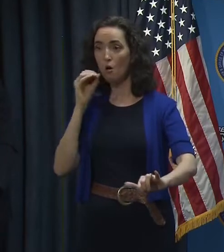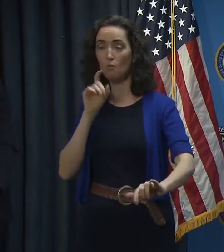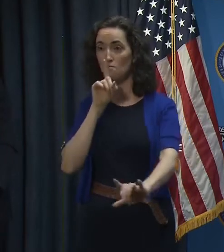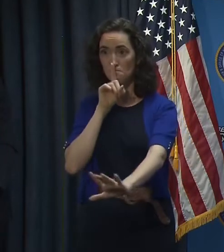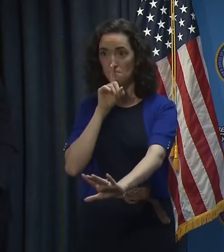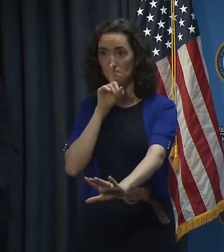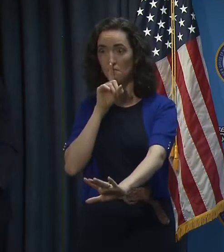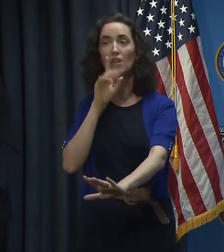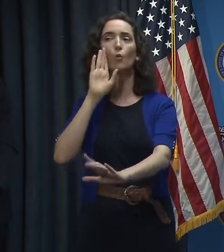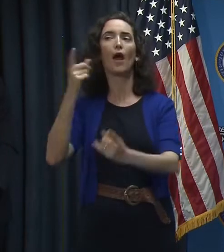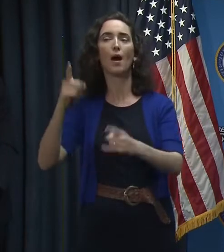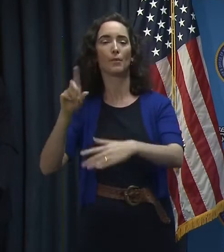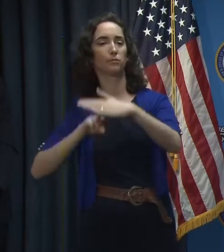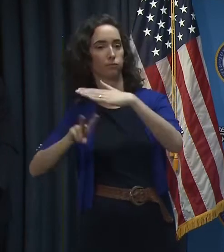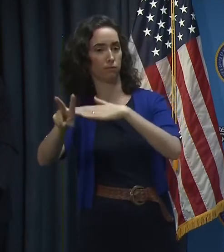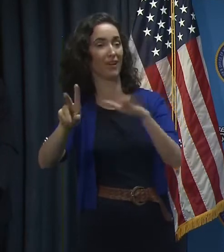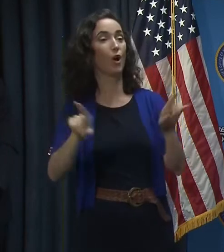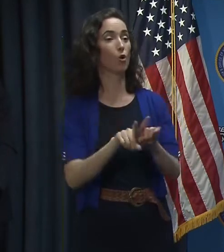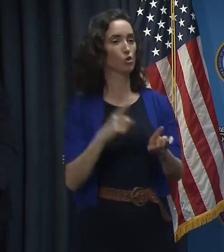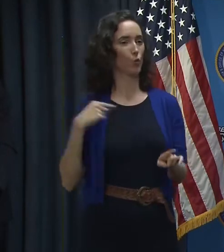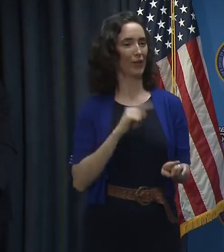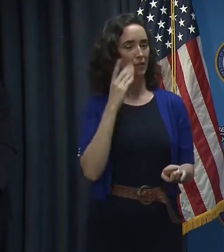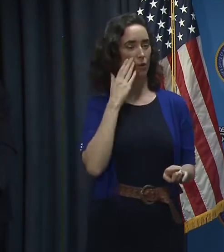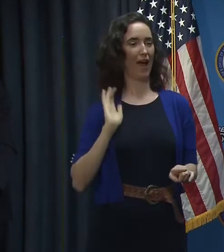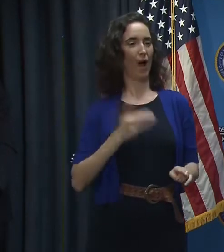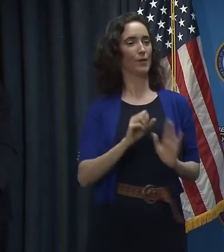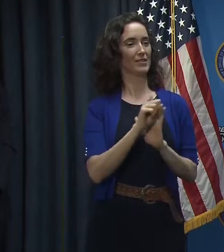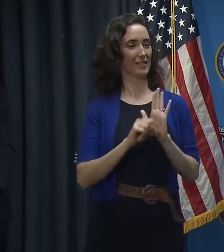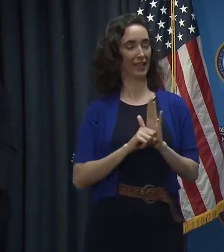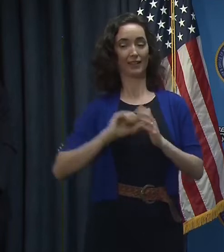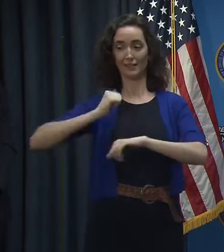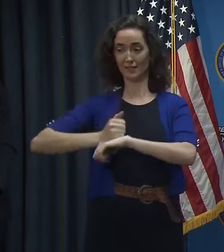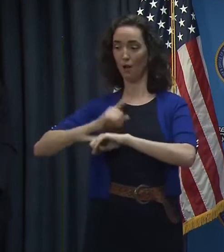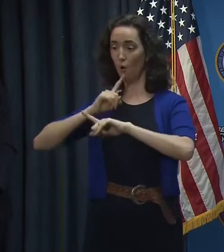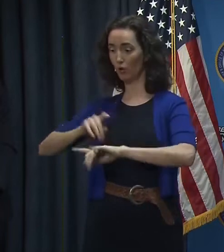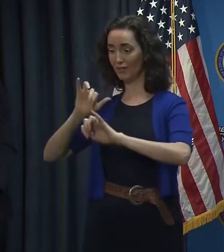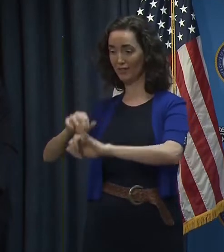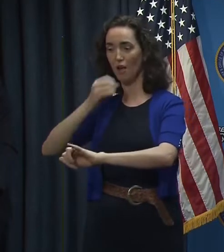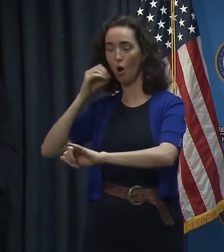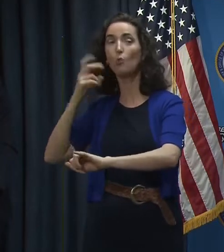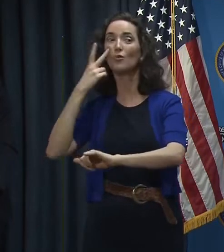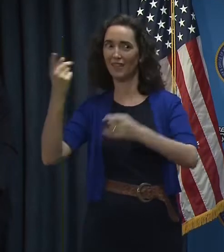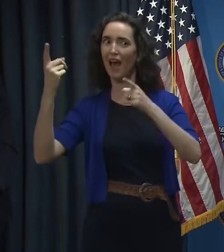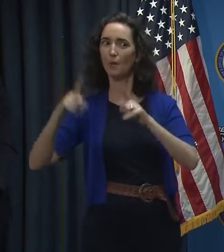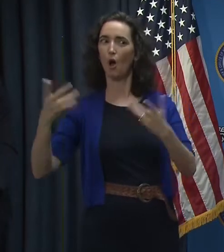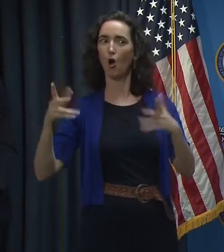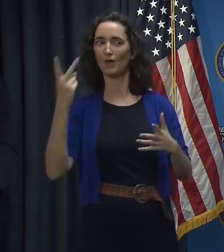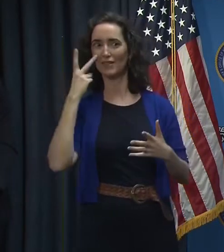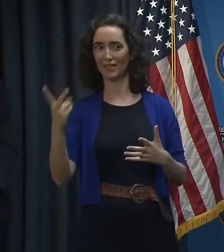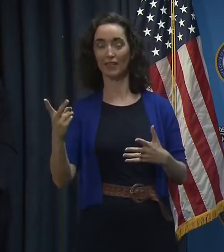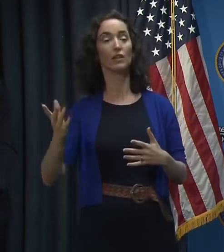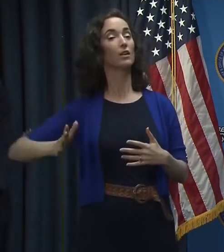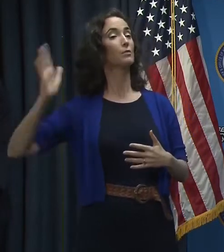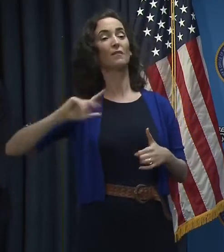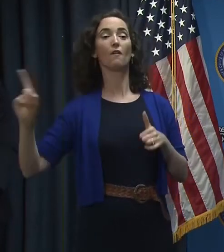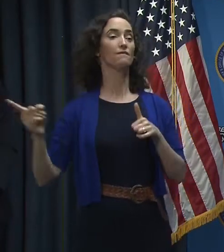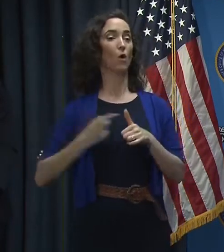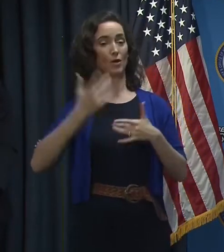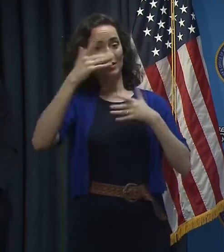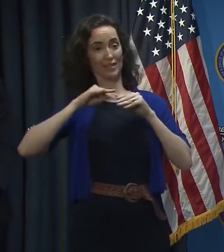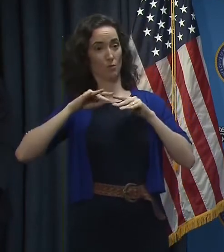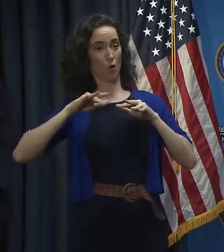know what happened in our state once we implemented one. And we know based on early transmission numbers what we